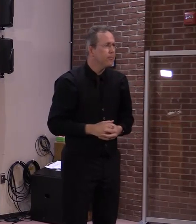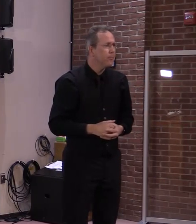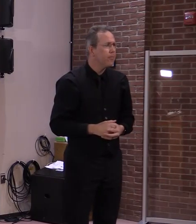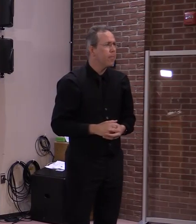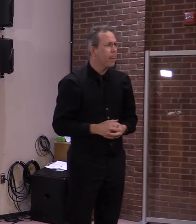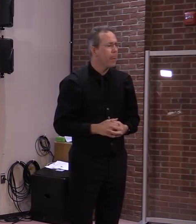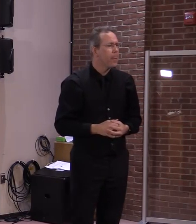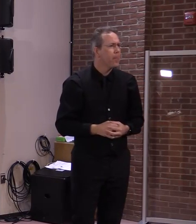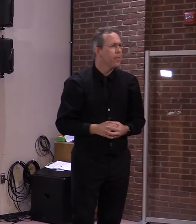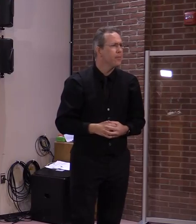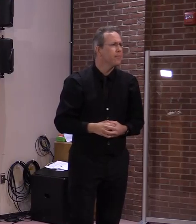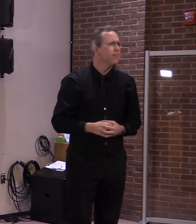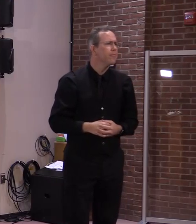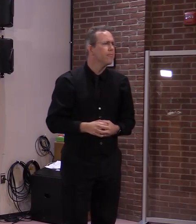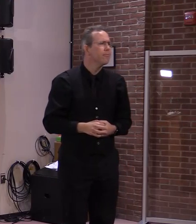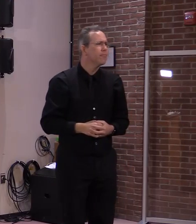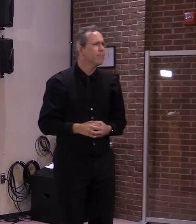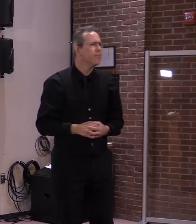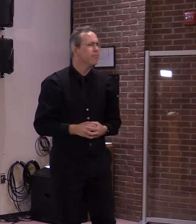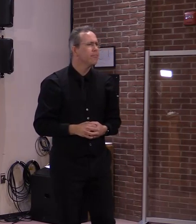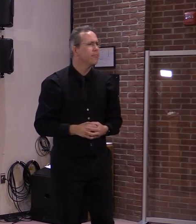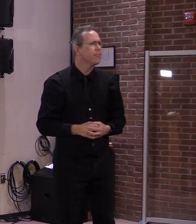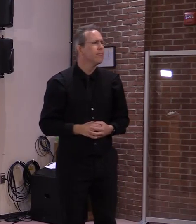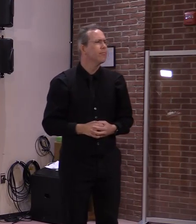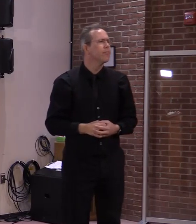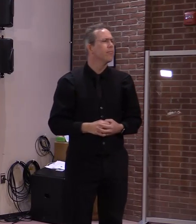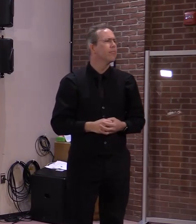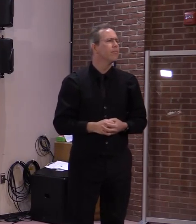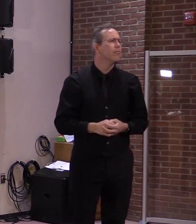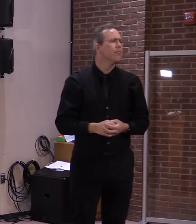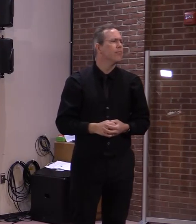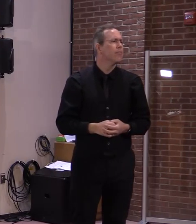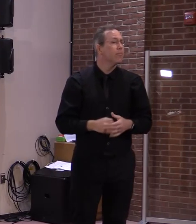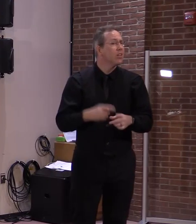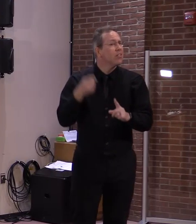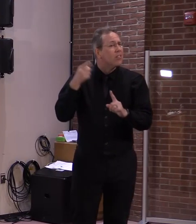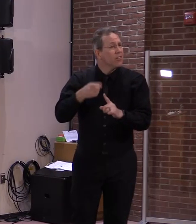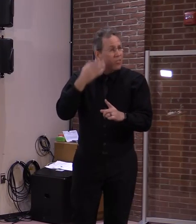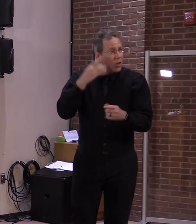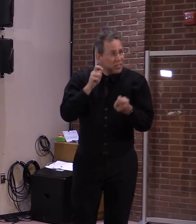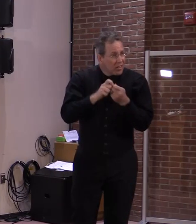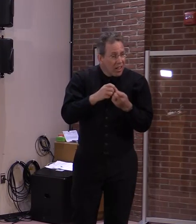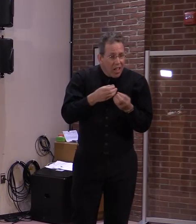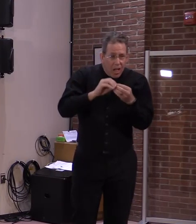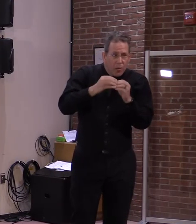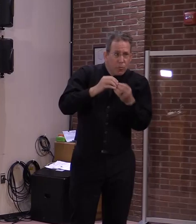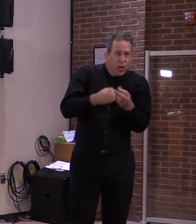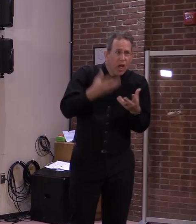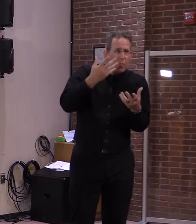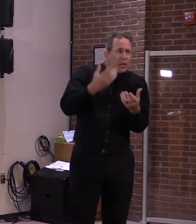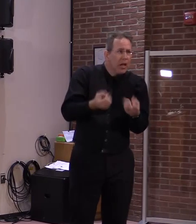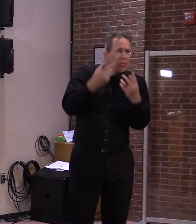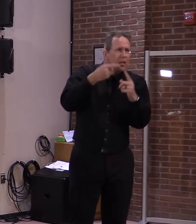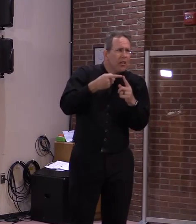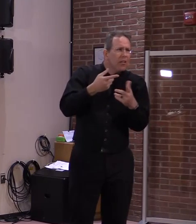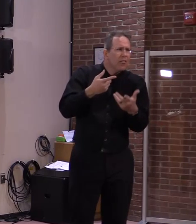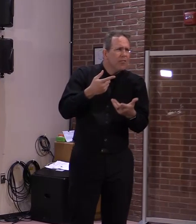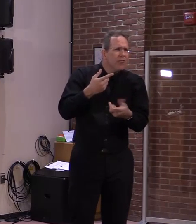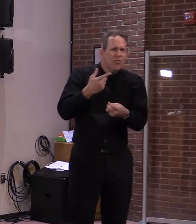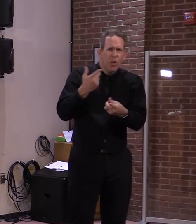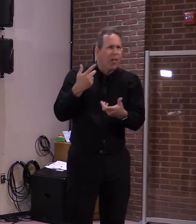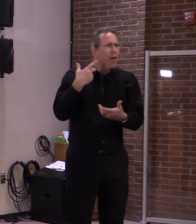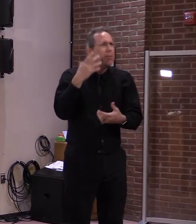Okay, but if you don't know how many there are, how do you know that none have been missed? Well, I haven't said none have been missed. What I